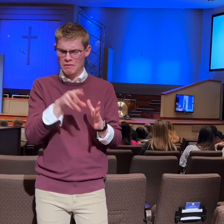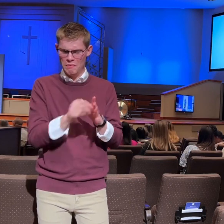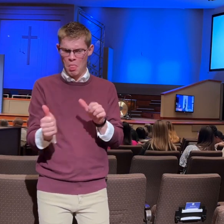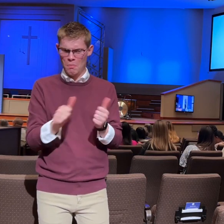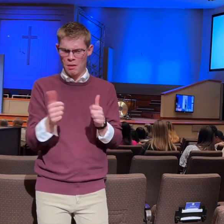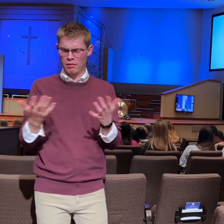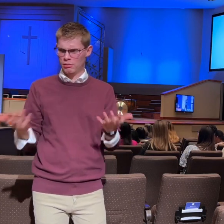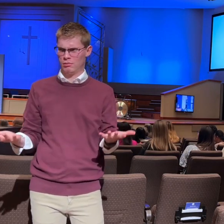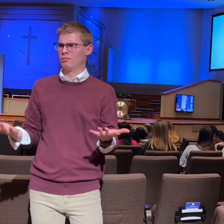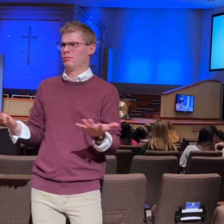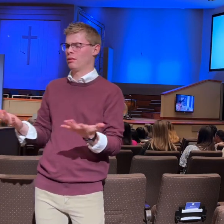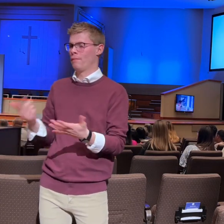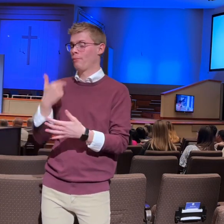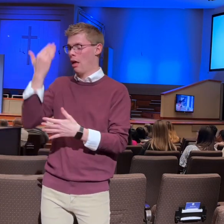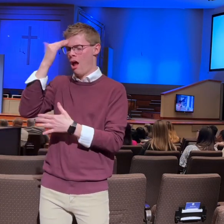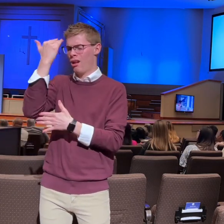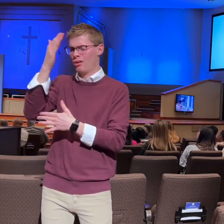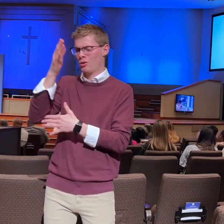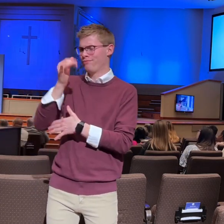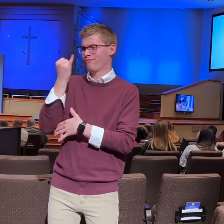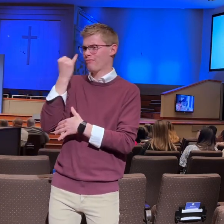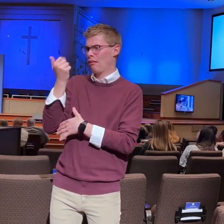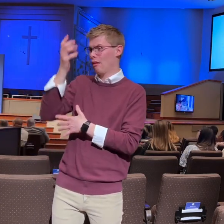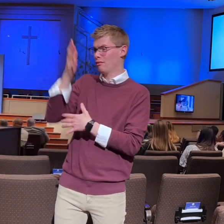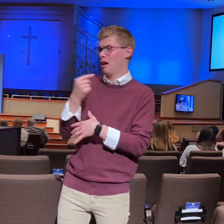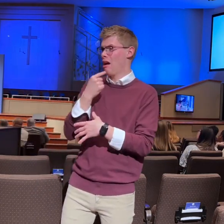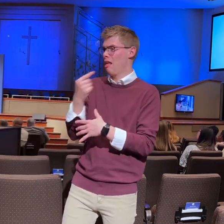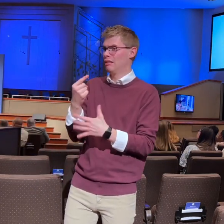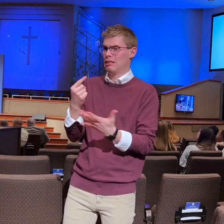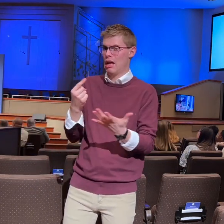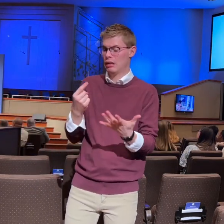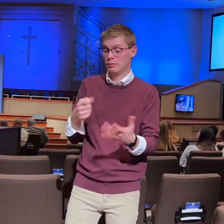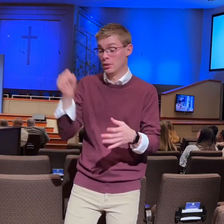Number three, I don't know that God has a specific calling for saving rescue dogs.